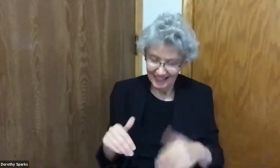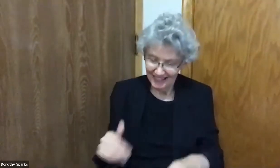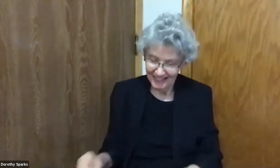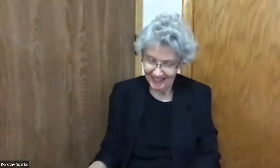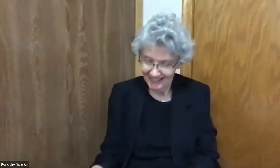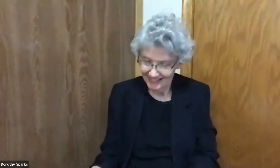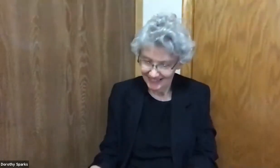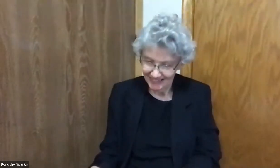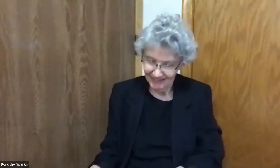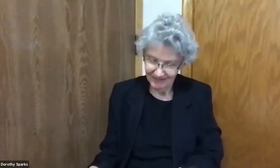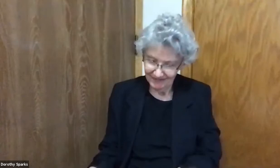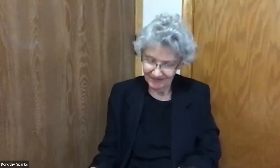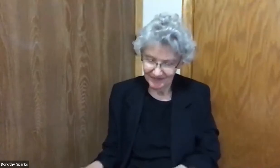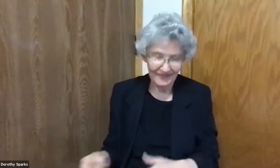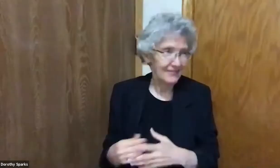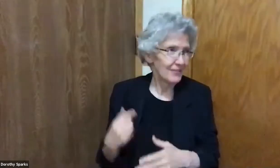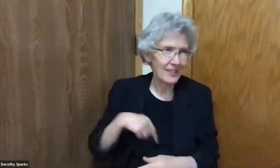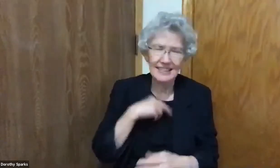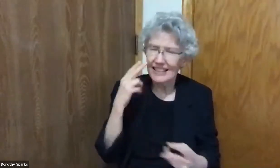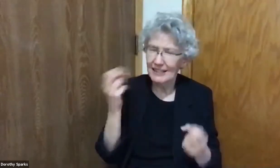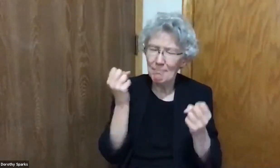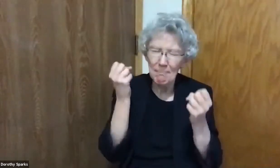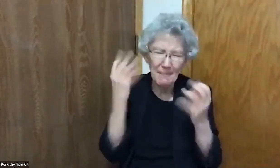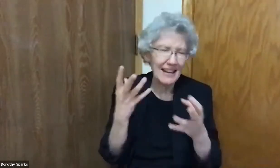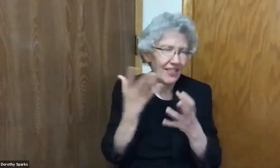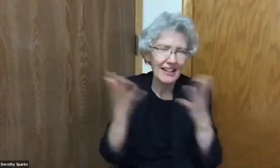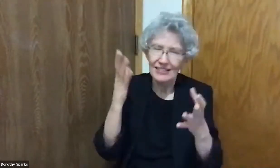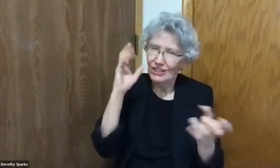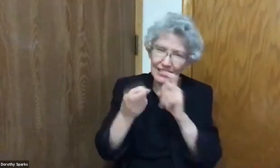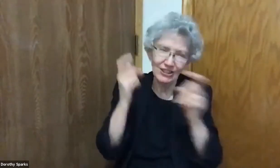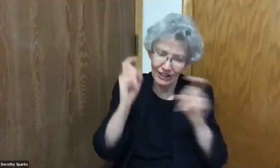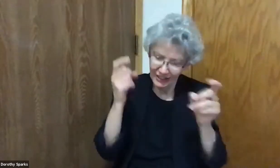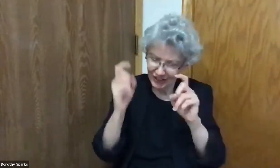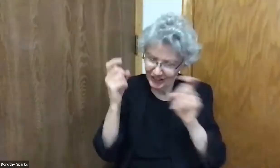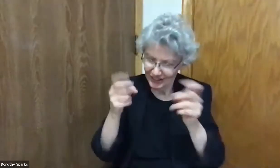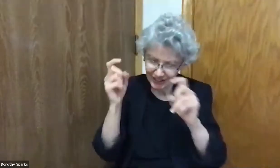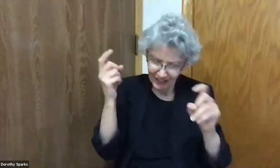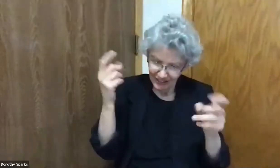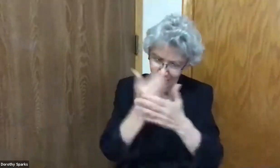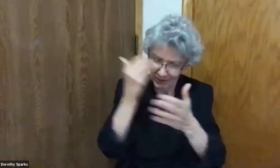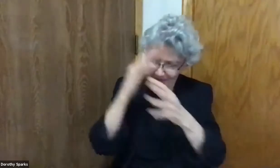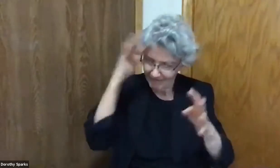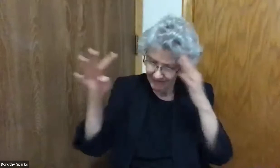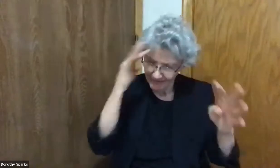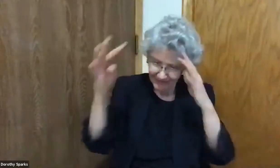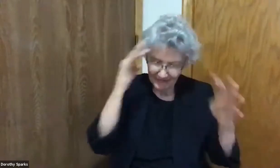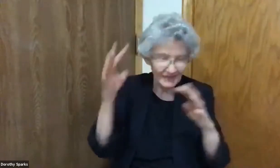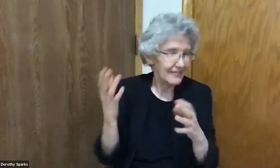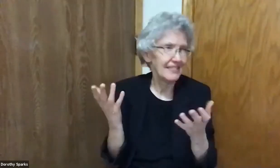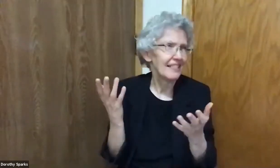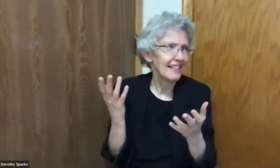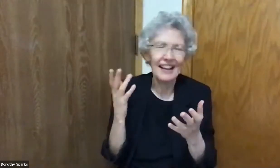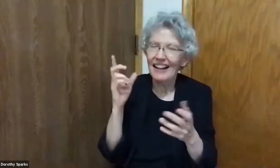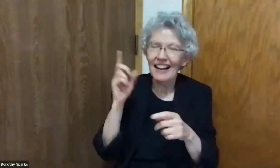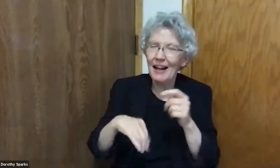It's just unbelievable on what we're able to do today. So we have seen so many